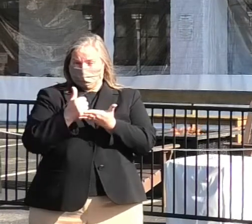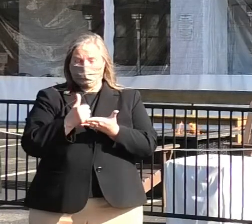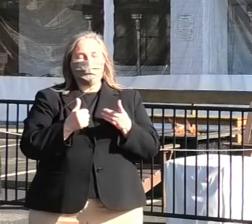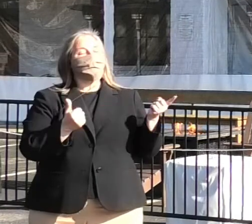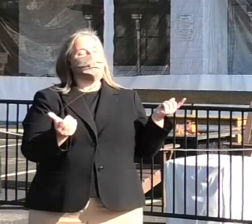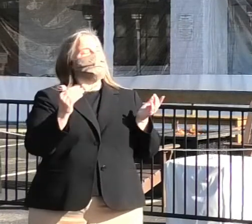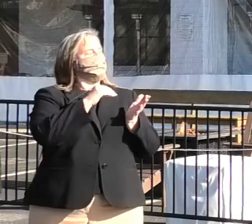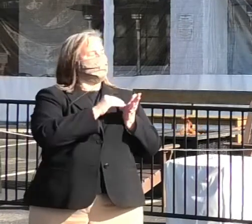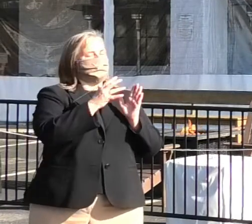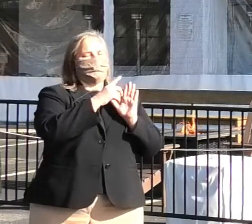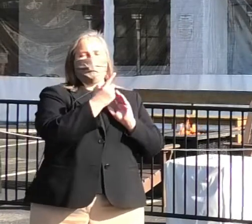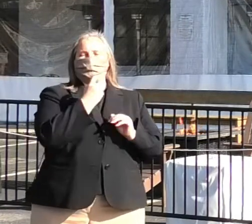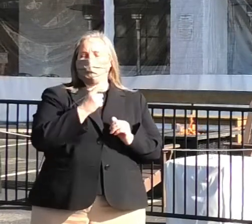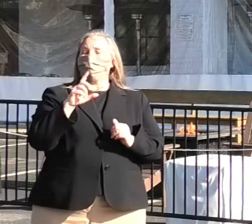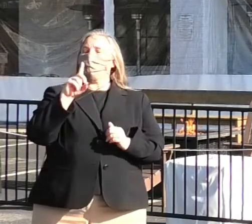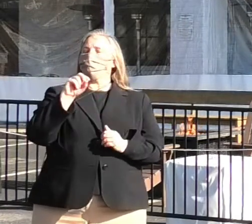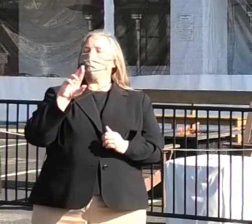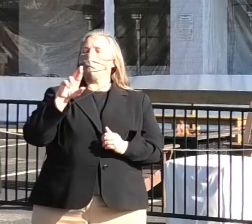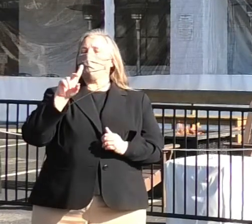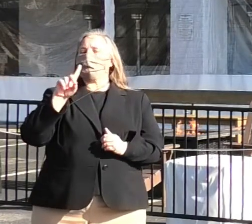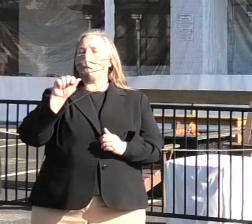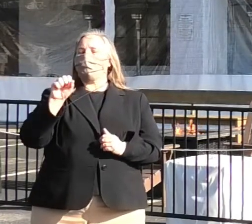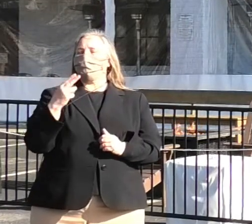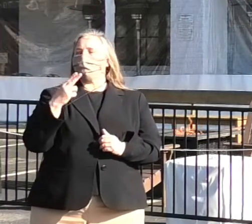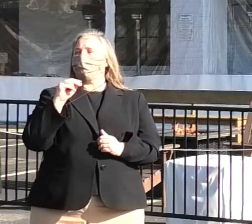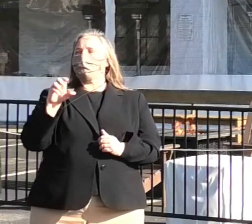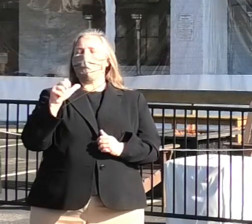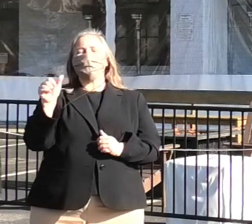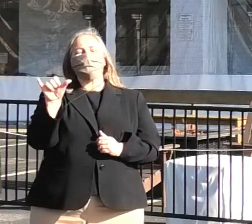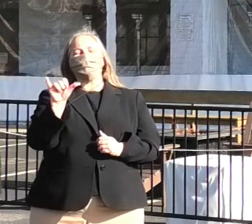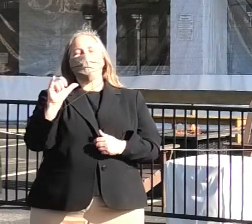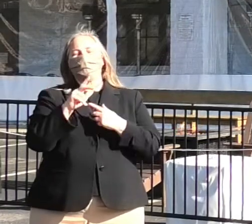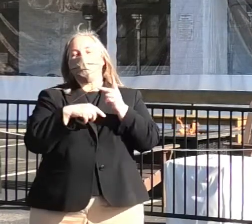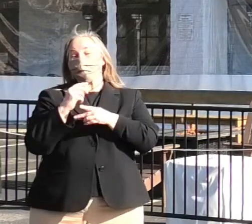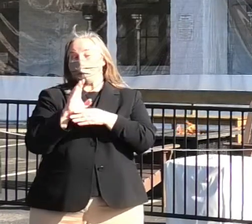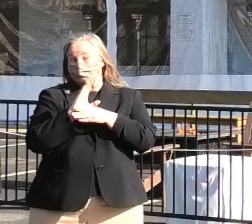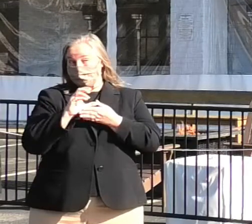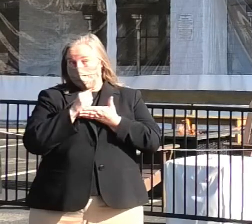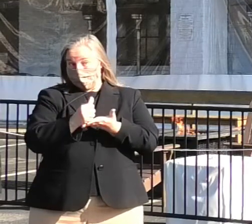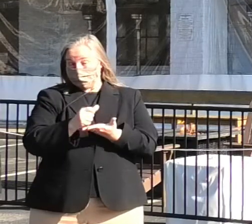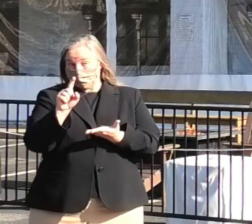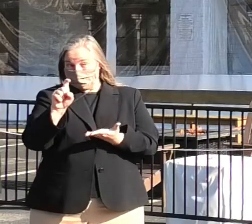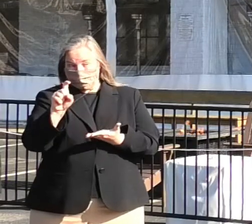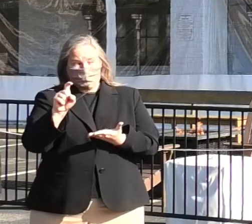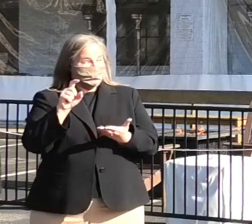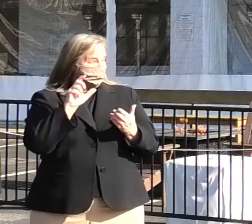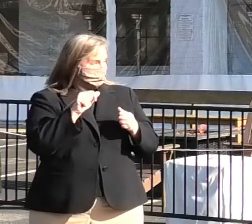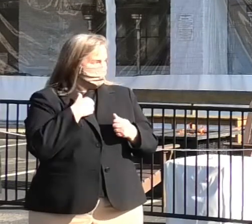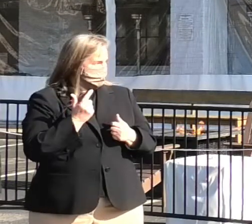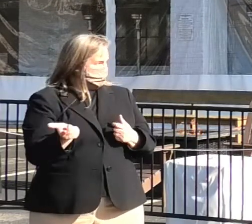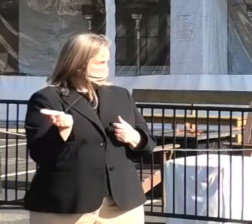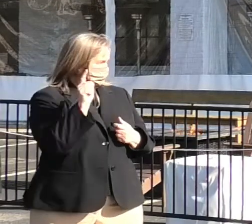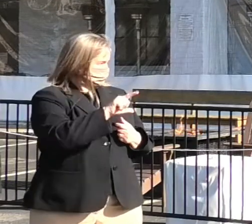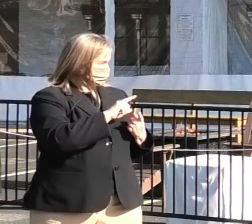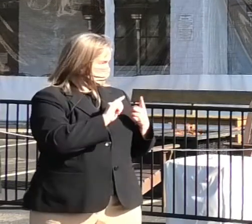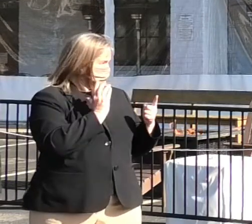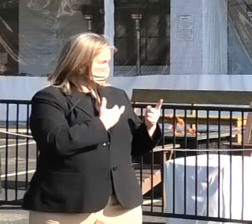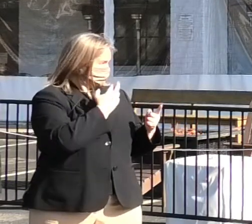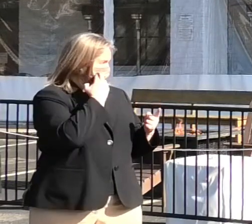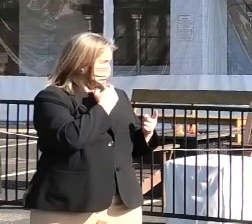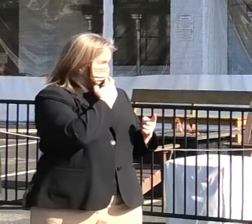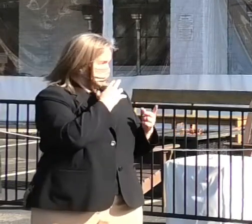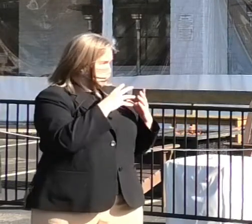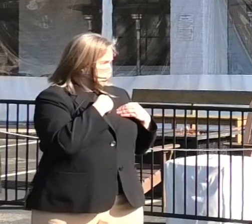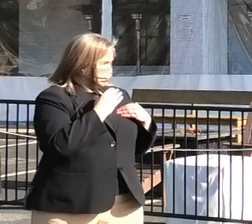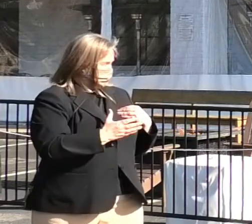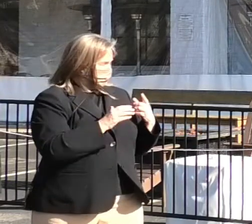is DoorDash and other like businesses helpful? Can I hand this to our restaurant owner?